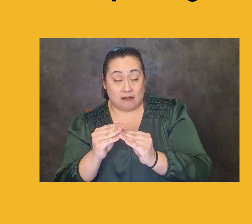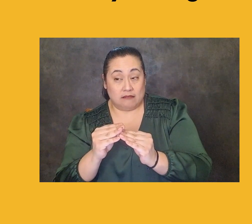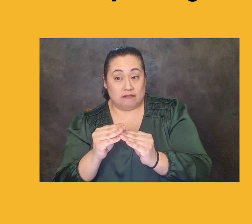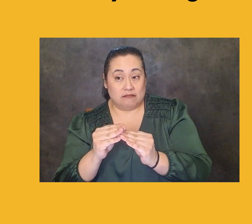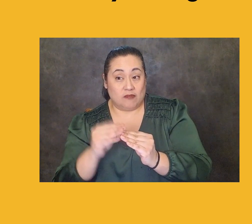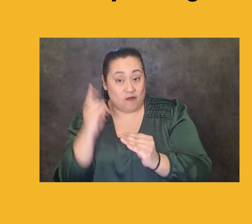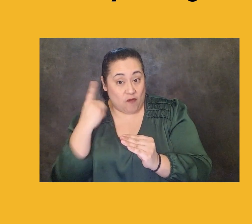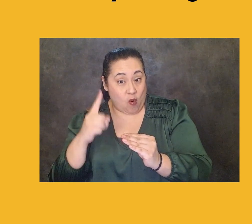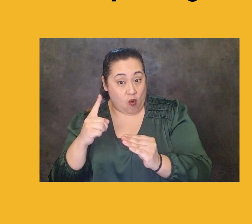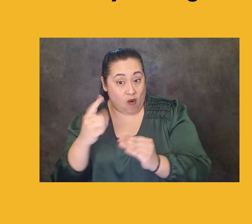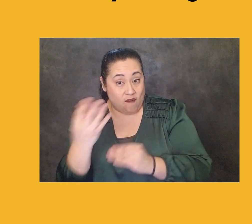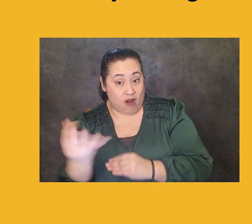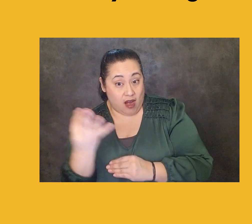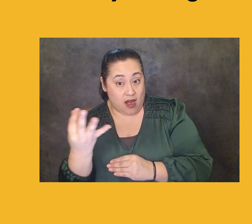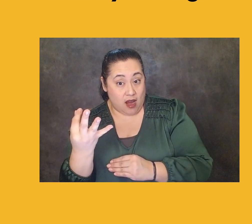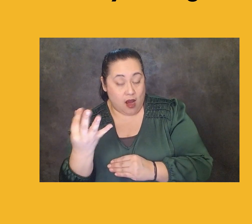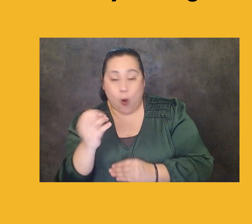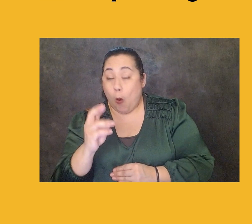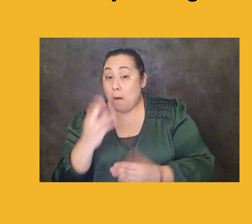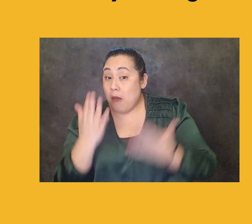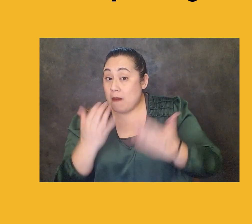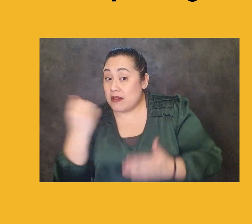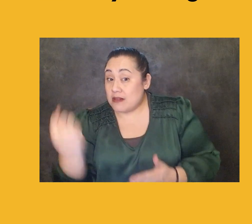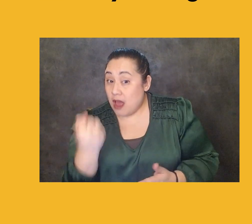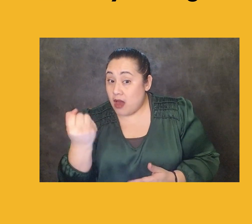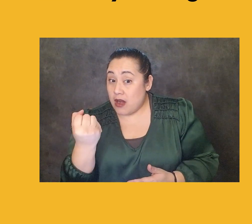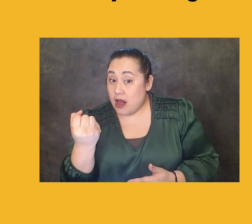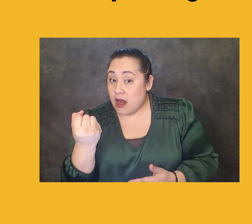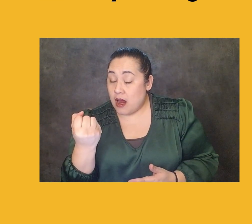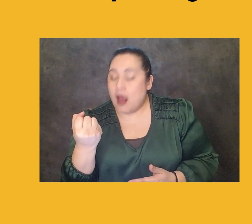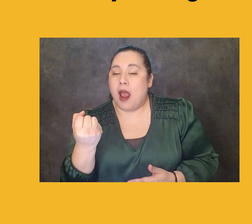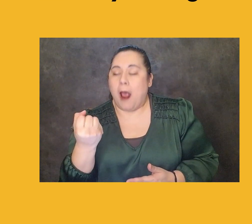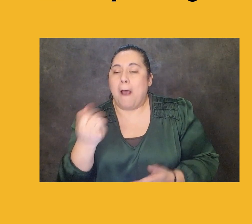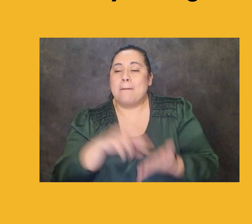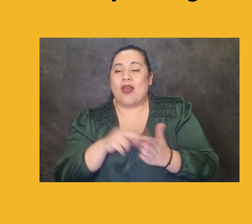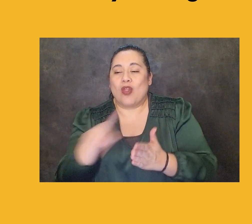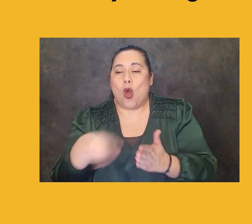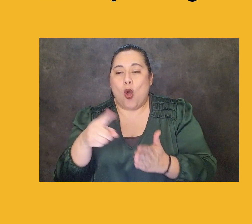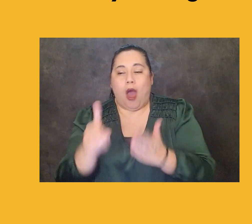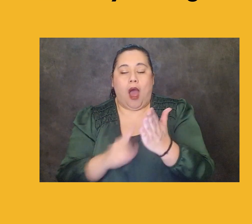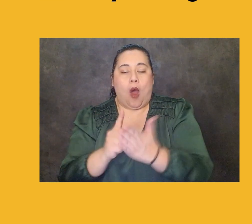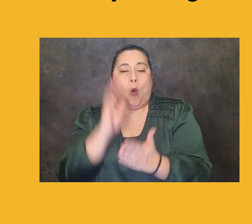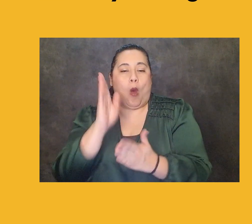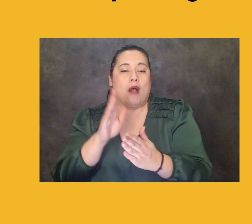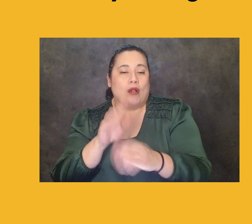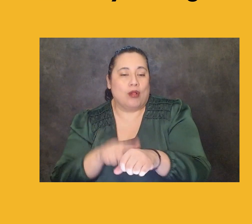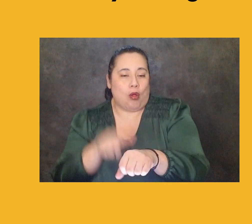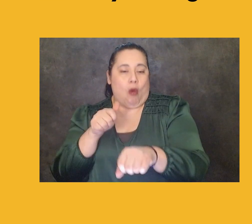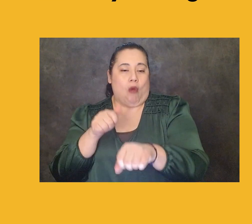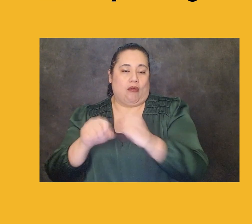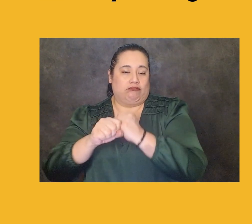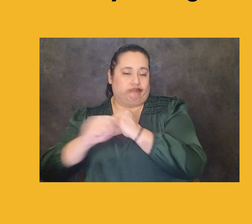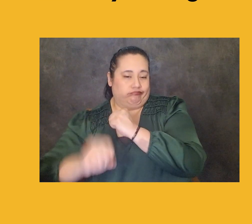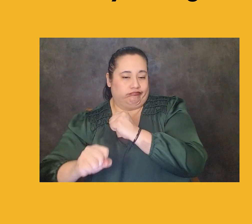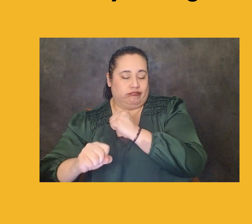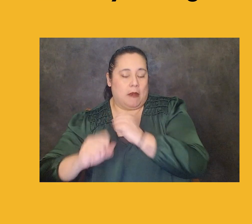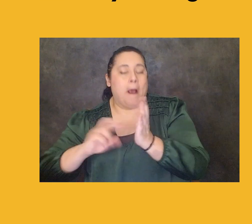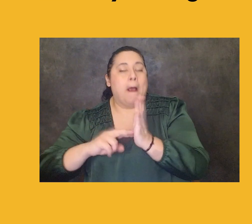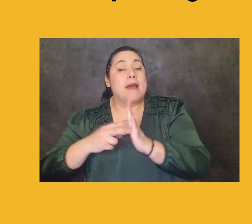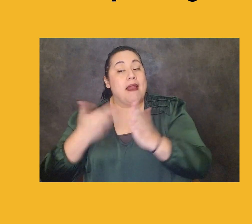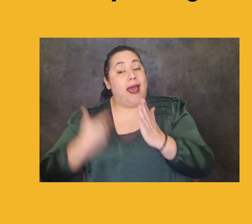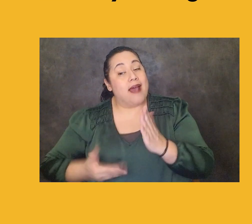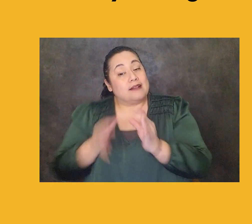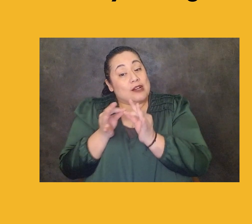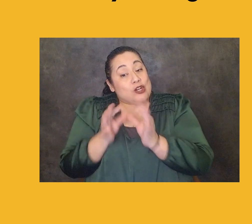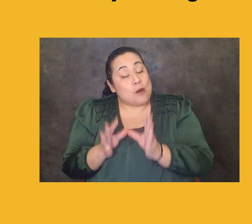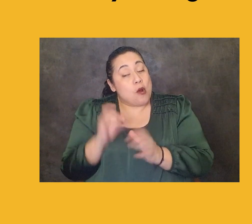for a class on a Friday or even a Saturday, it means those hours would be longer. Would mean